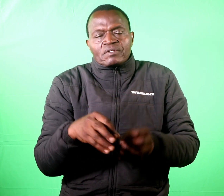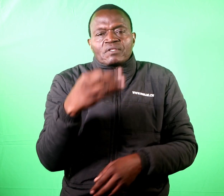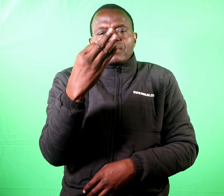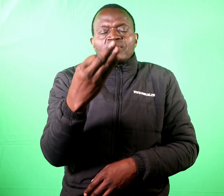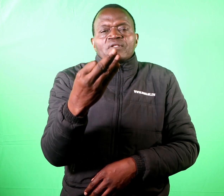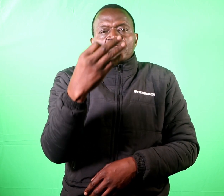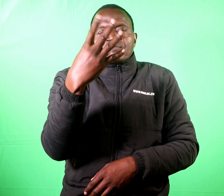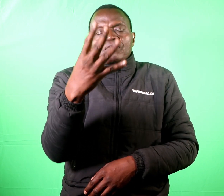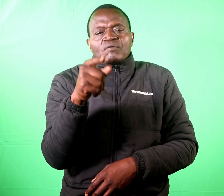34.3%.